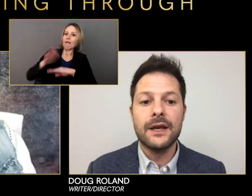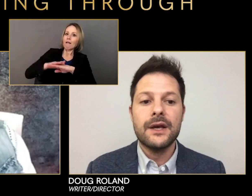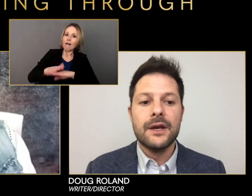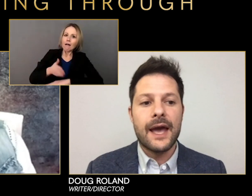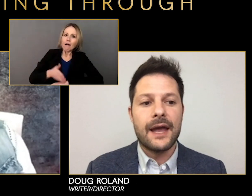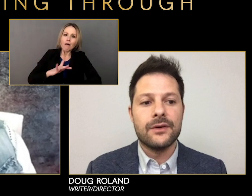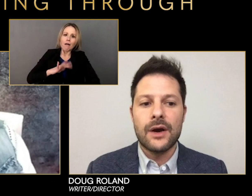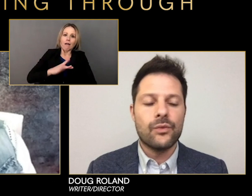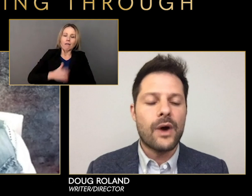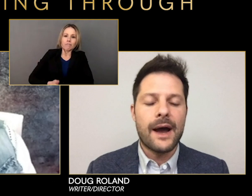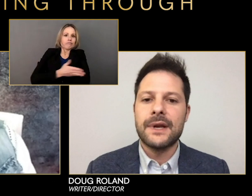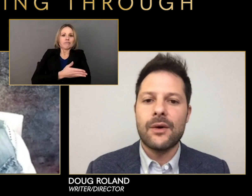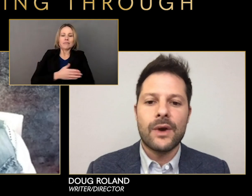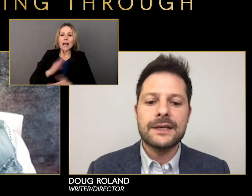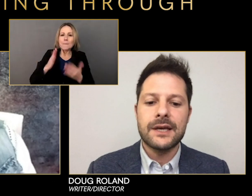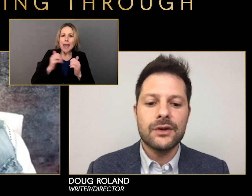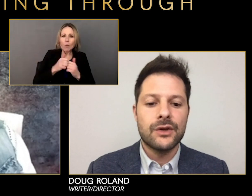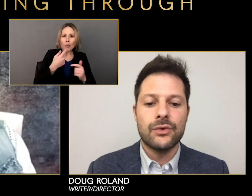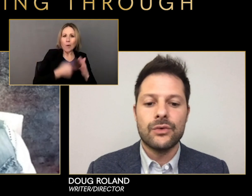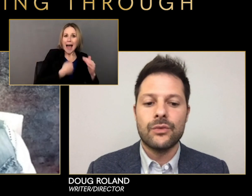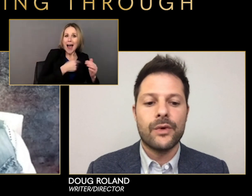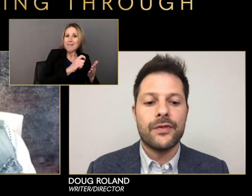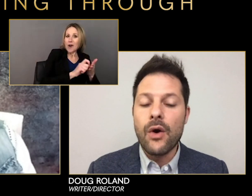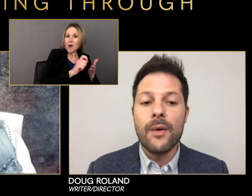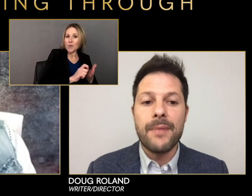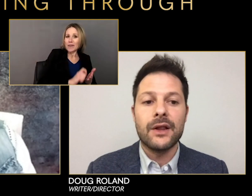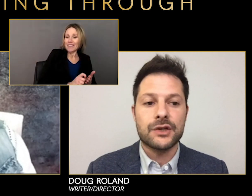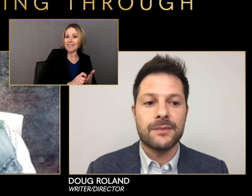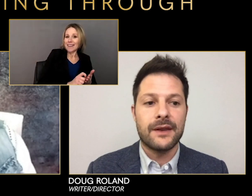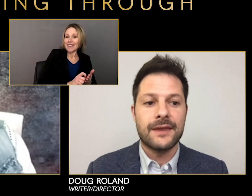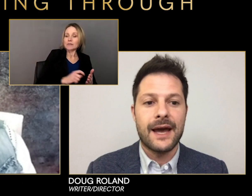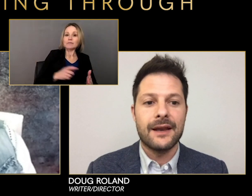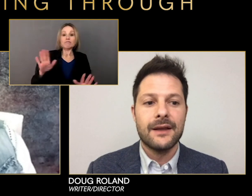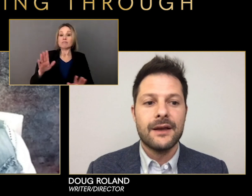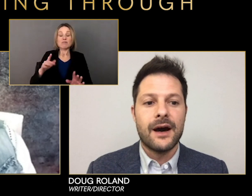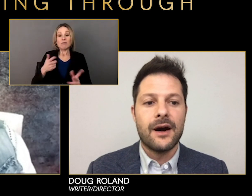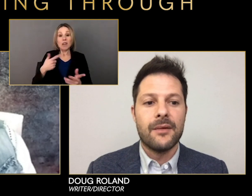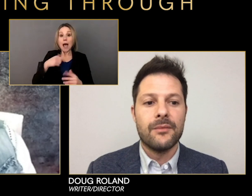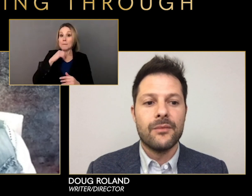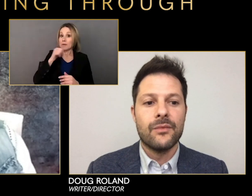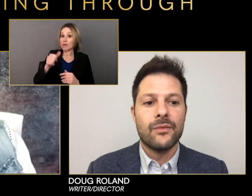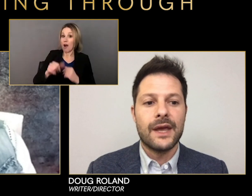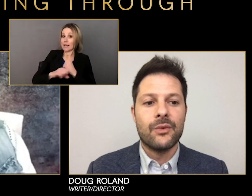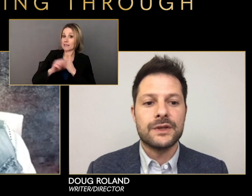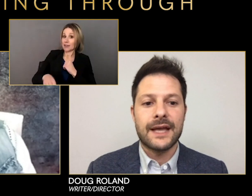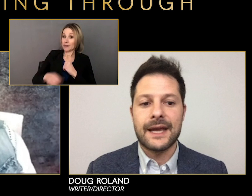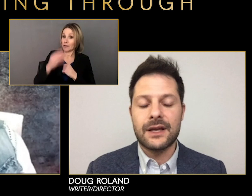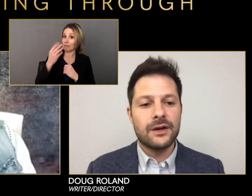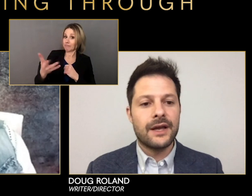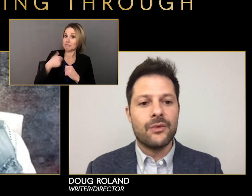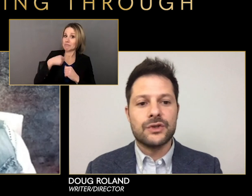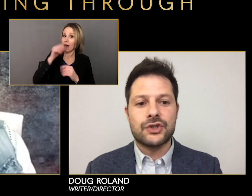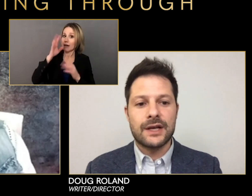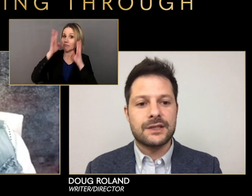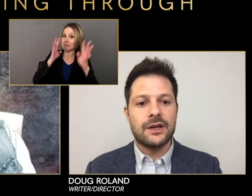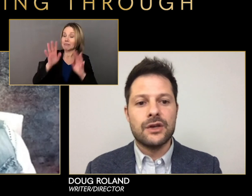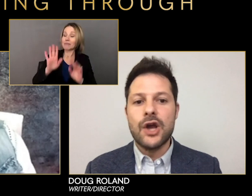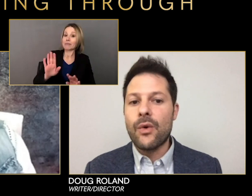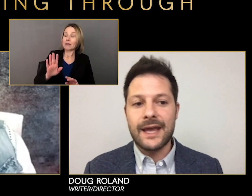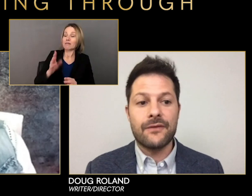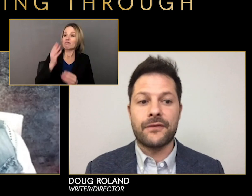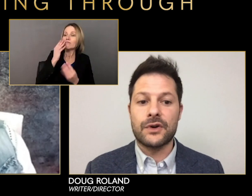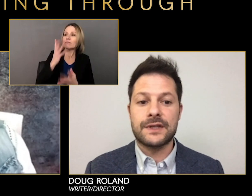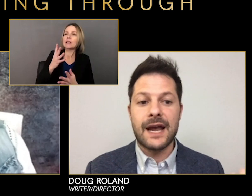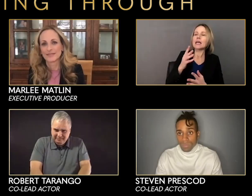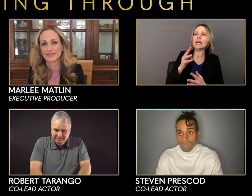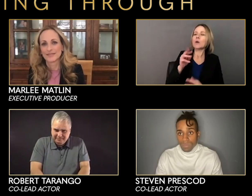write. And I mean, when I tell you with no embellishment that it was just